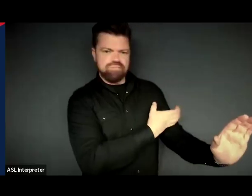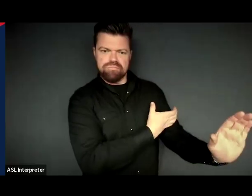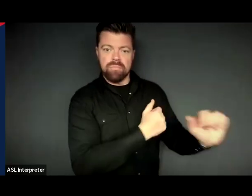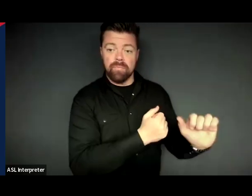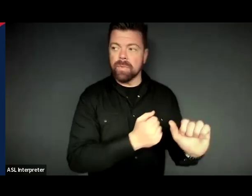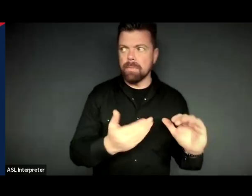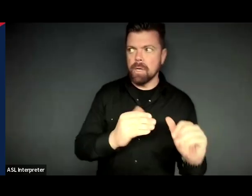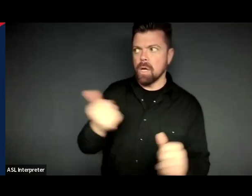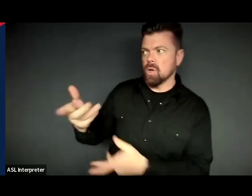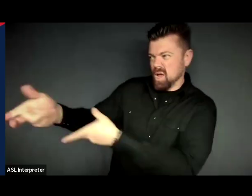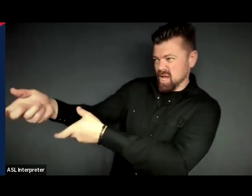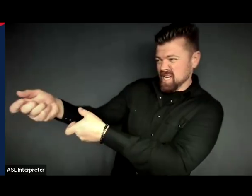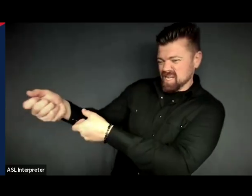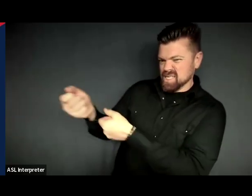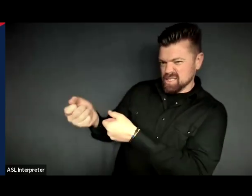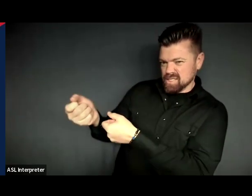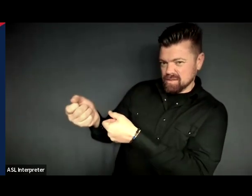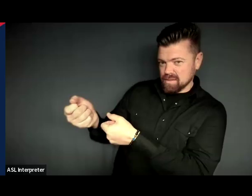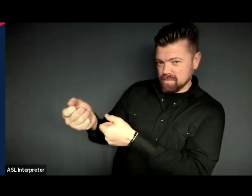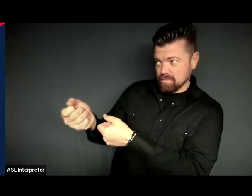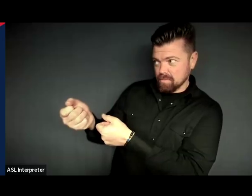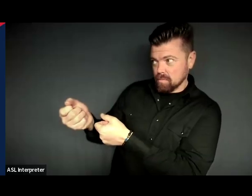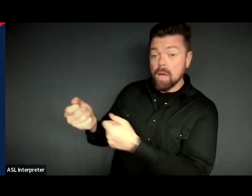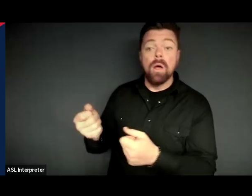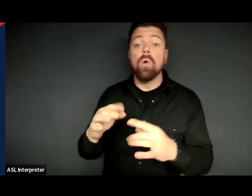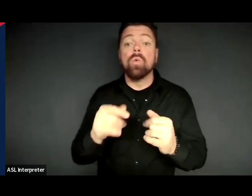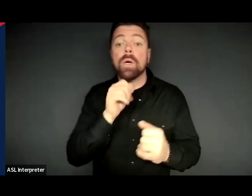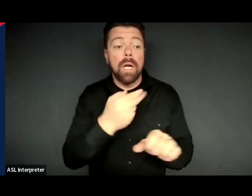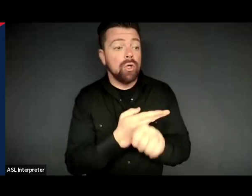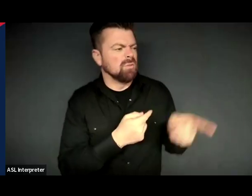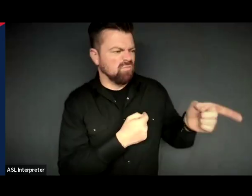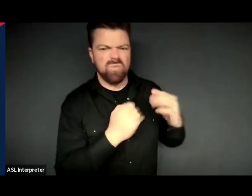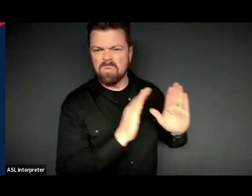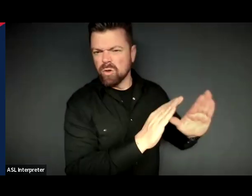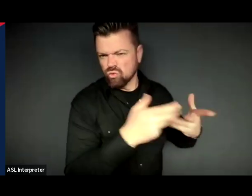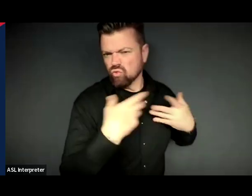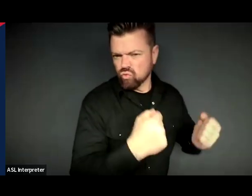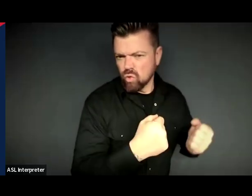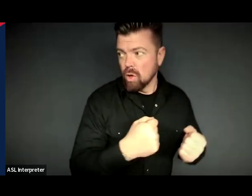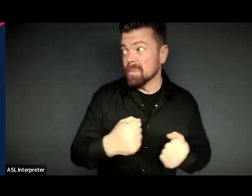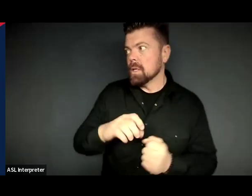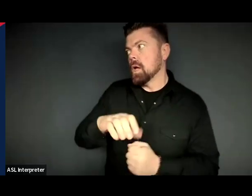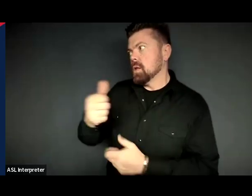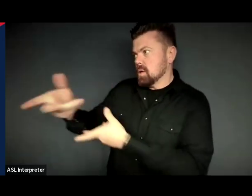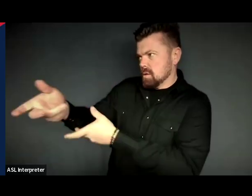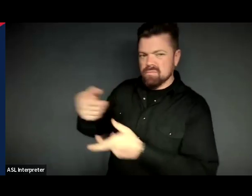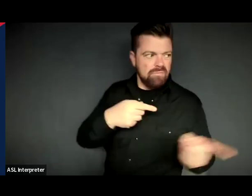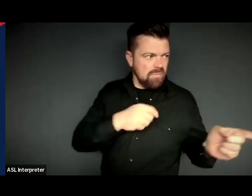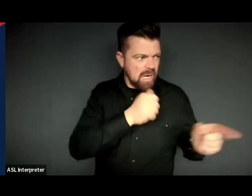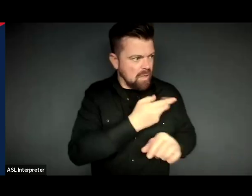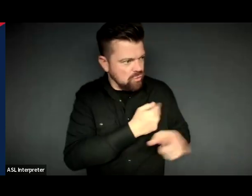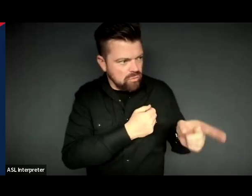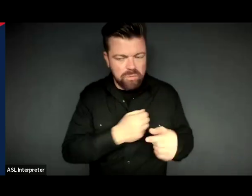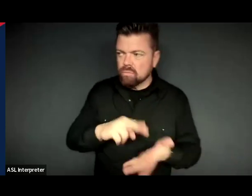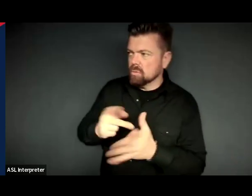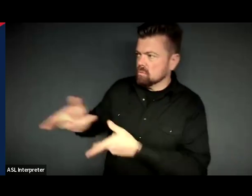when we're not using them, the muscles that pull will pull and start these contractions. So by the toes curling in, they're starting